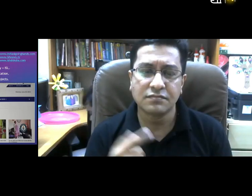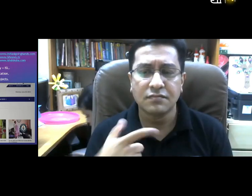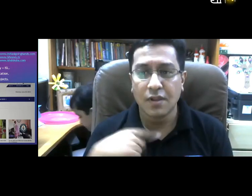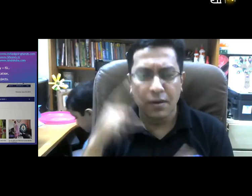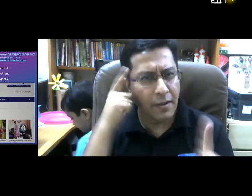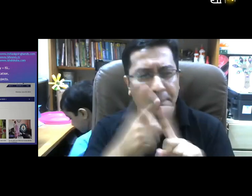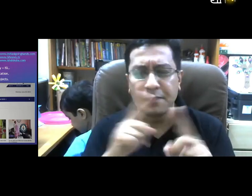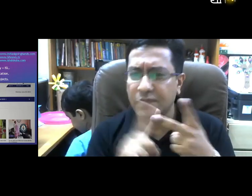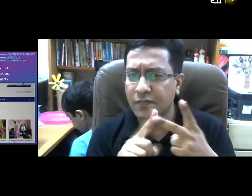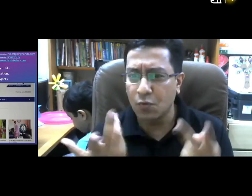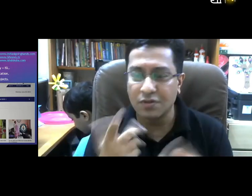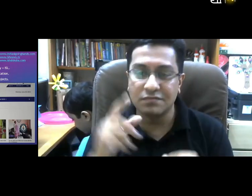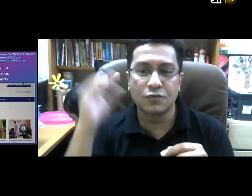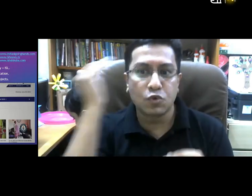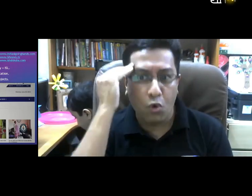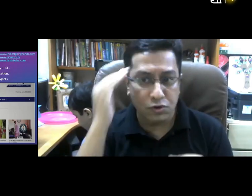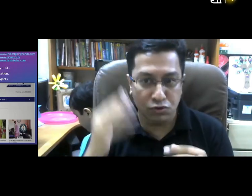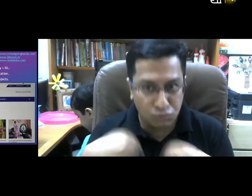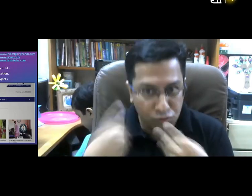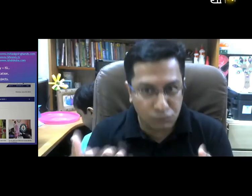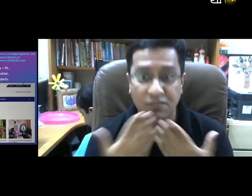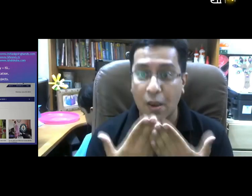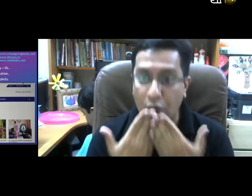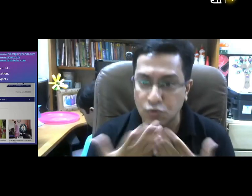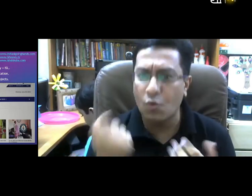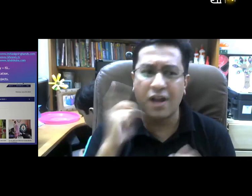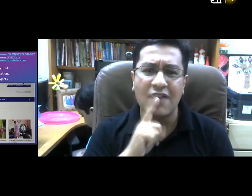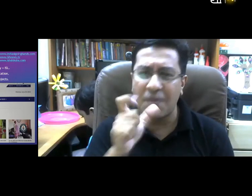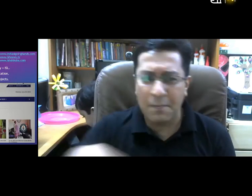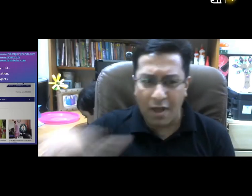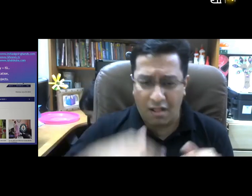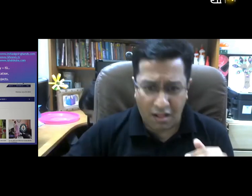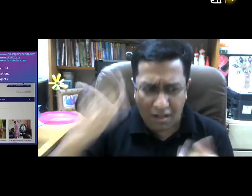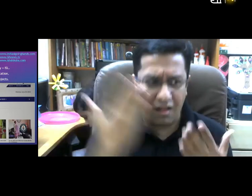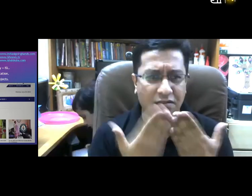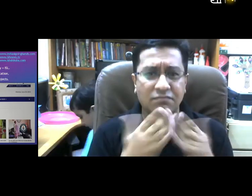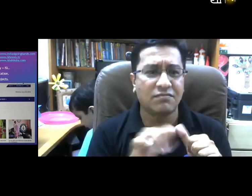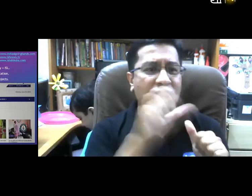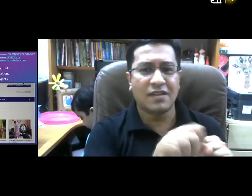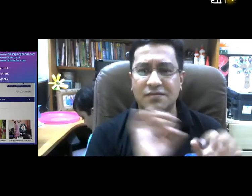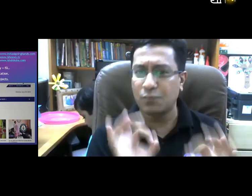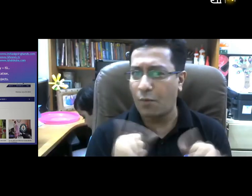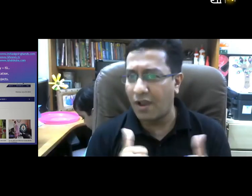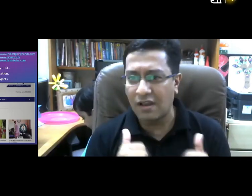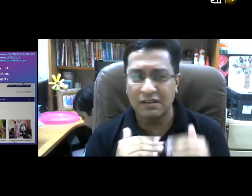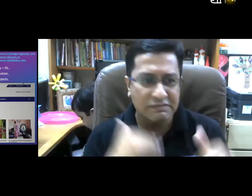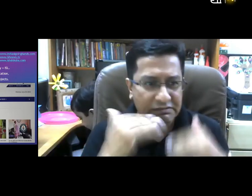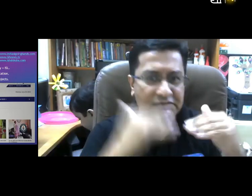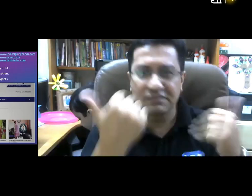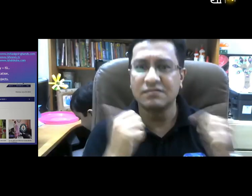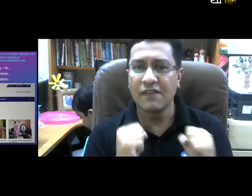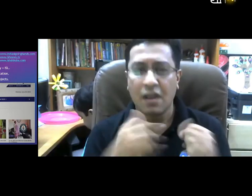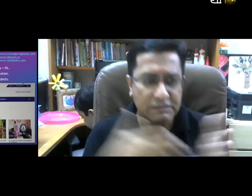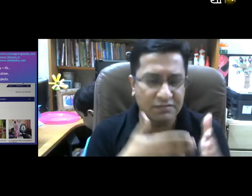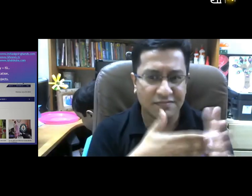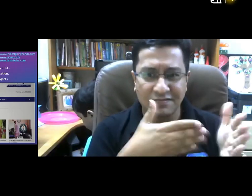things. And the aim also is, for knowledge sharing in education sector where deaf people can get